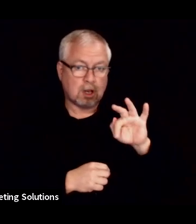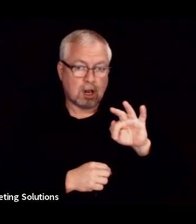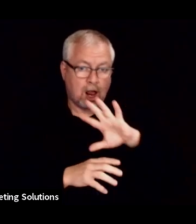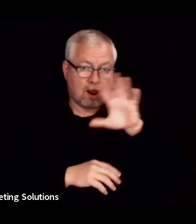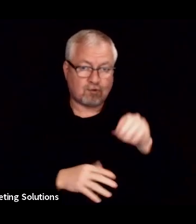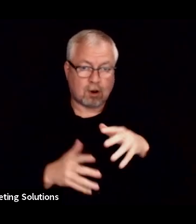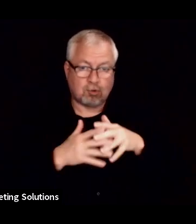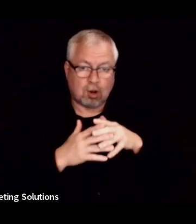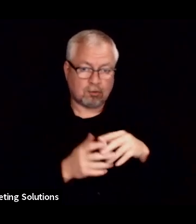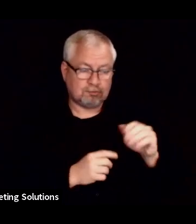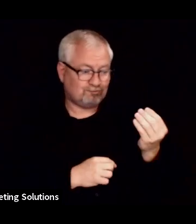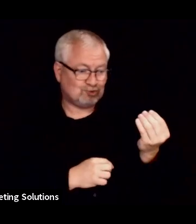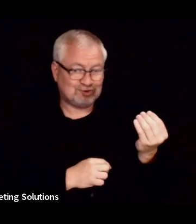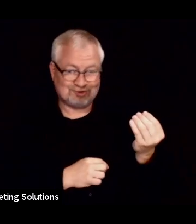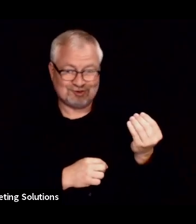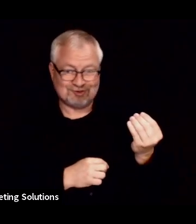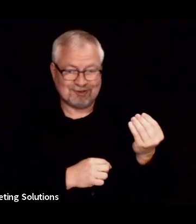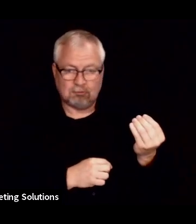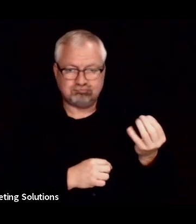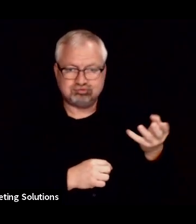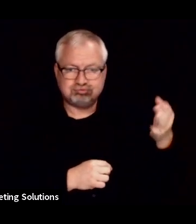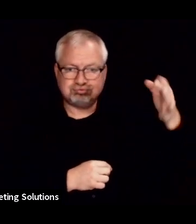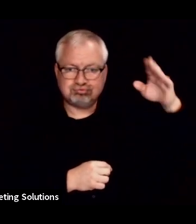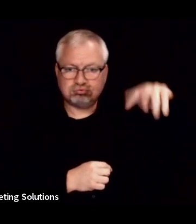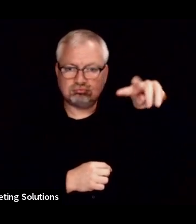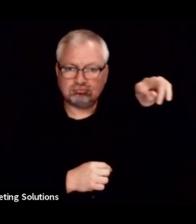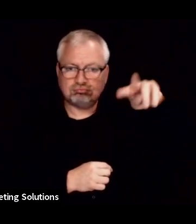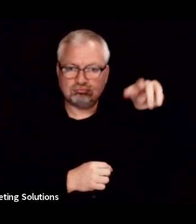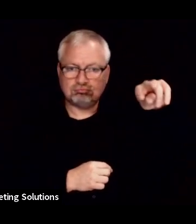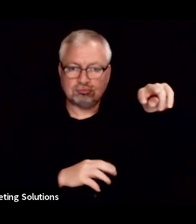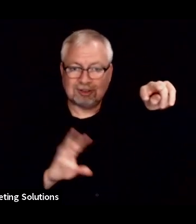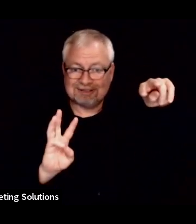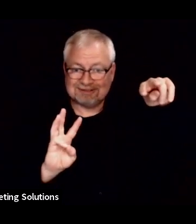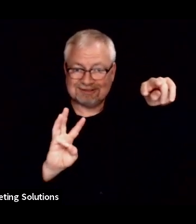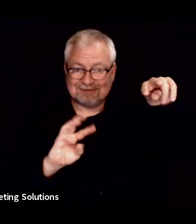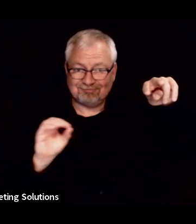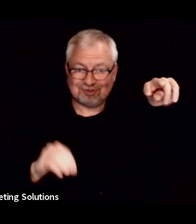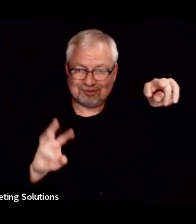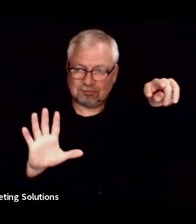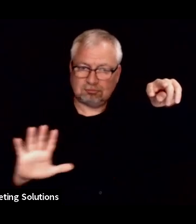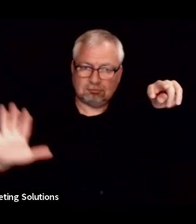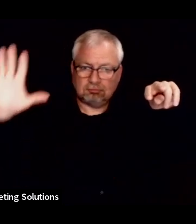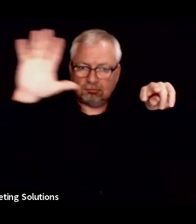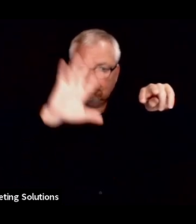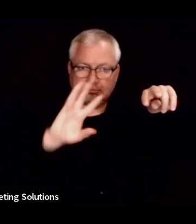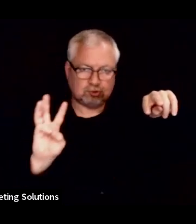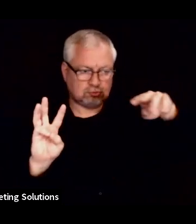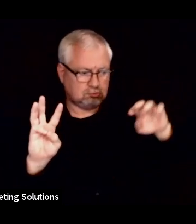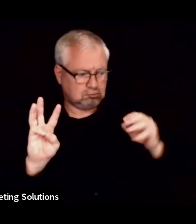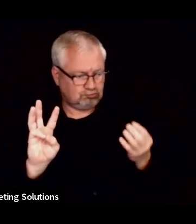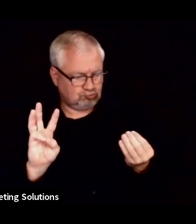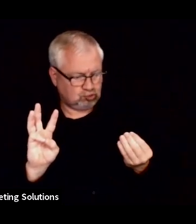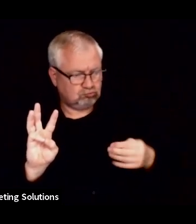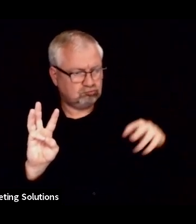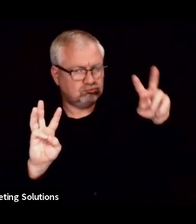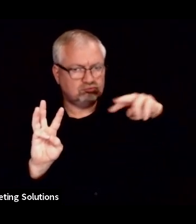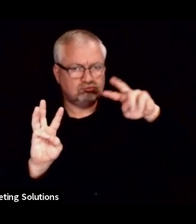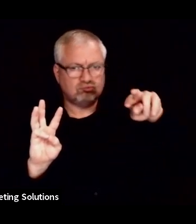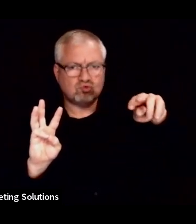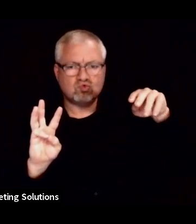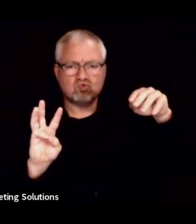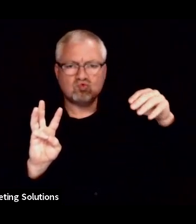So that disparity that we had seen and have predicted is indeed continuing to accelerate and